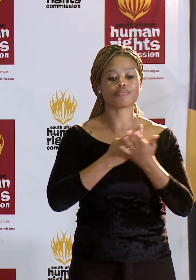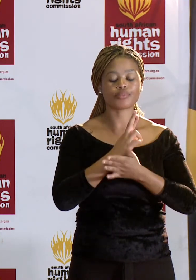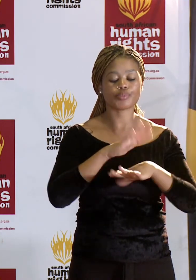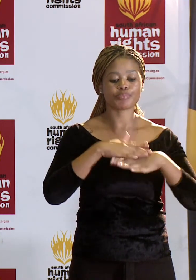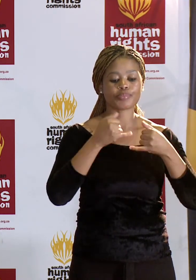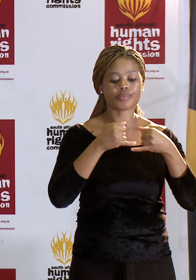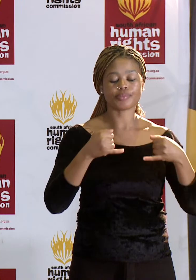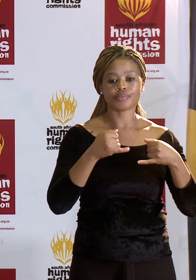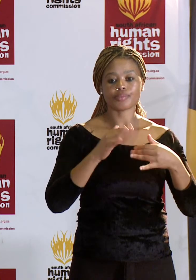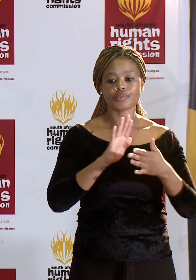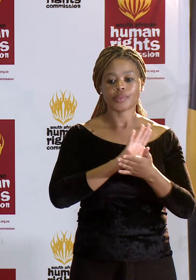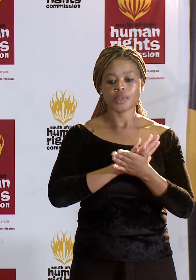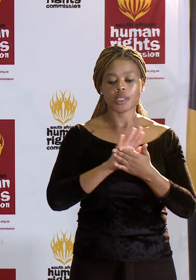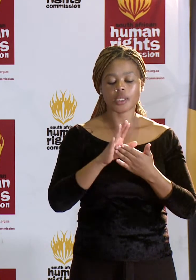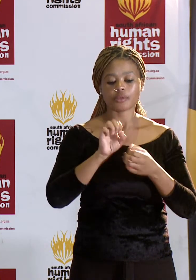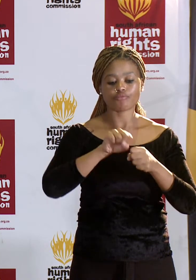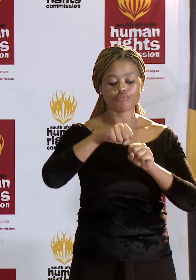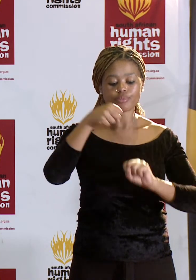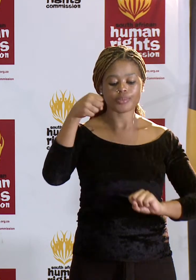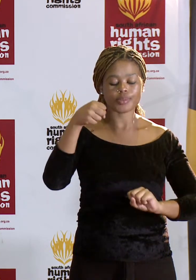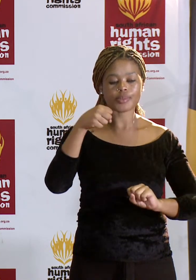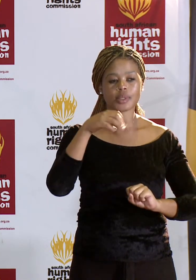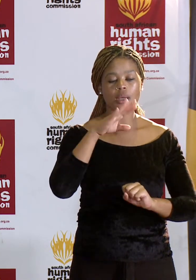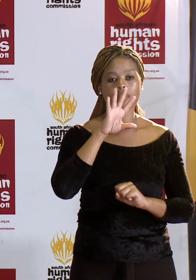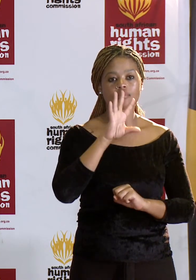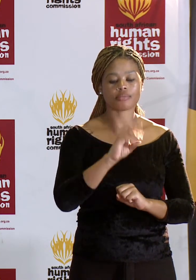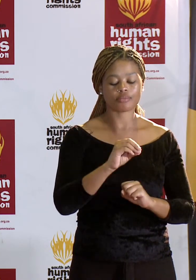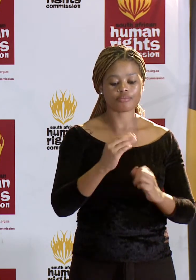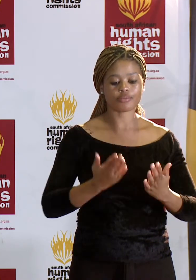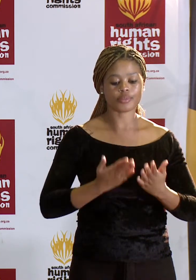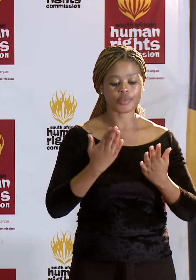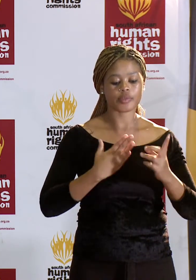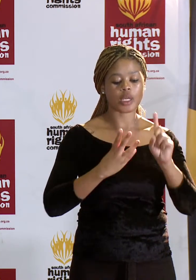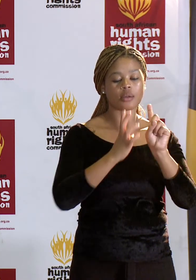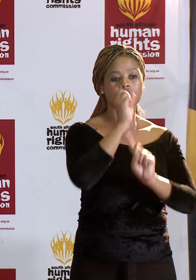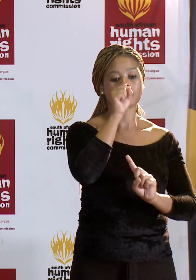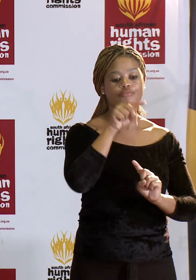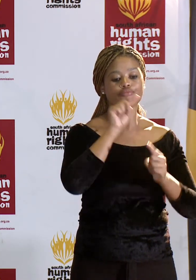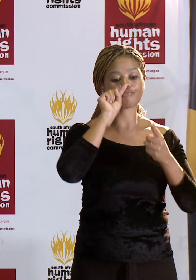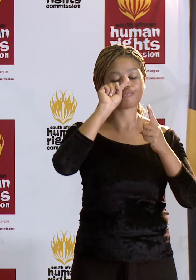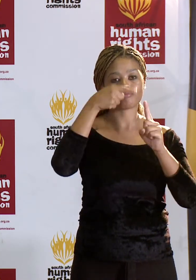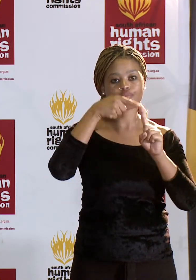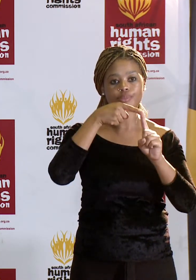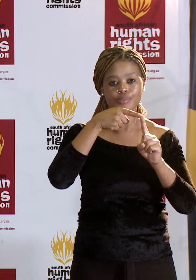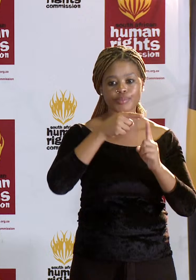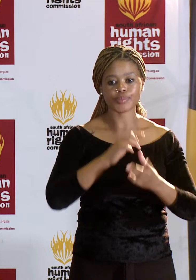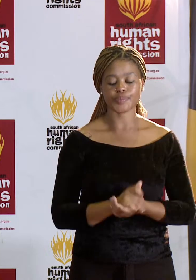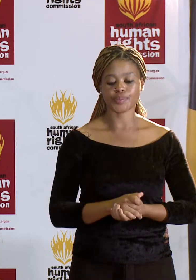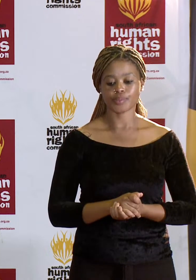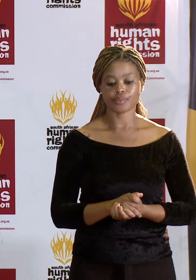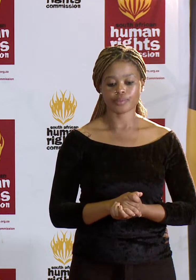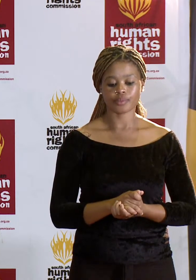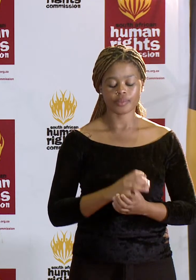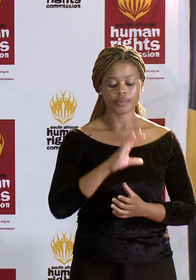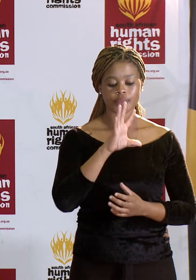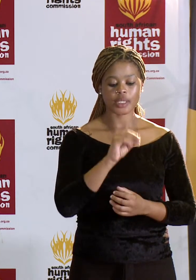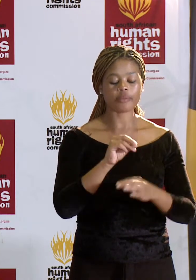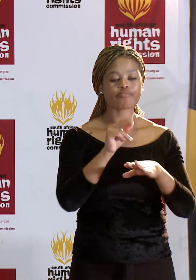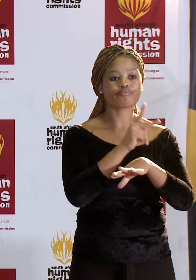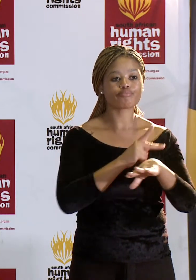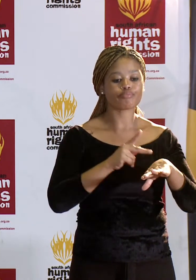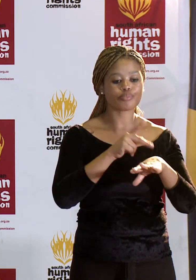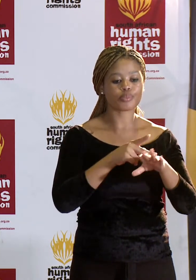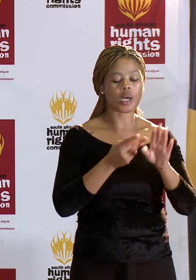online. The Charter is a critical step towards achieving that goal. It outlines a set of principles